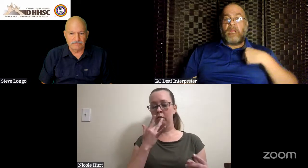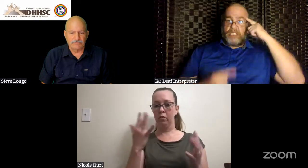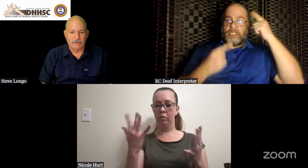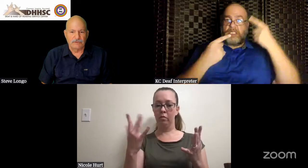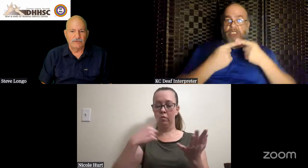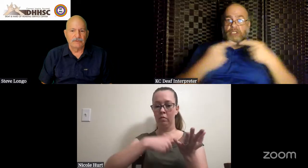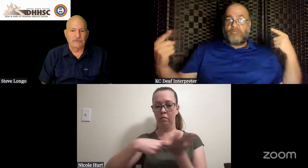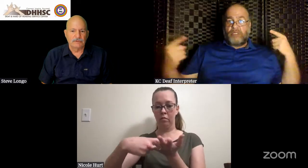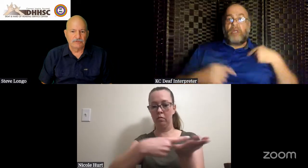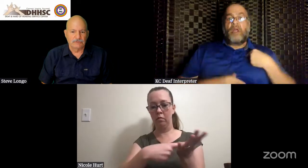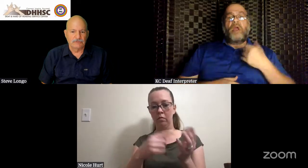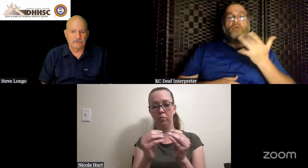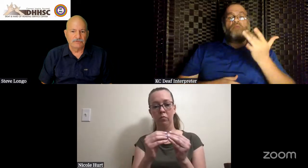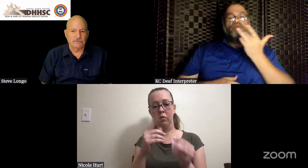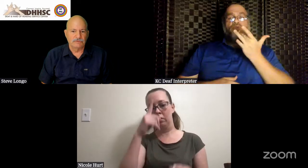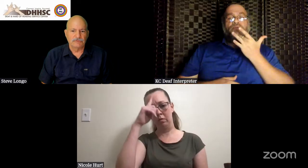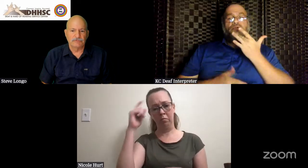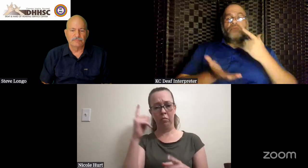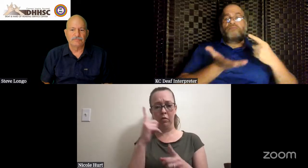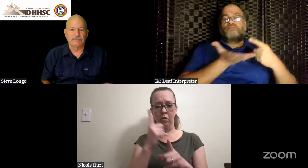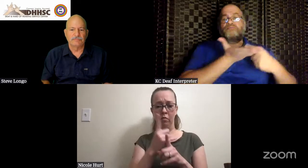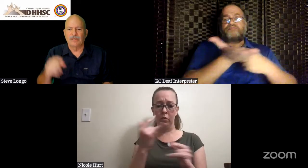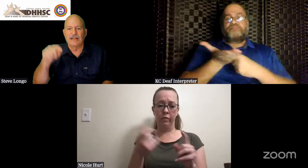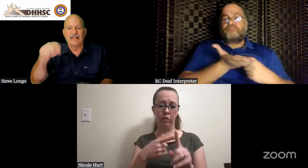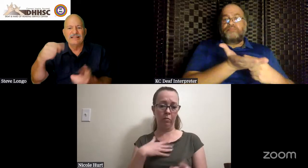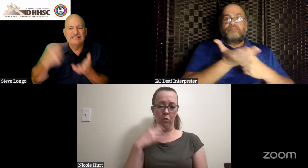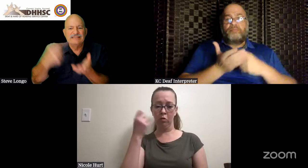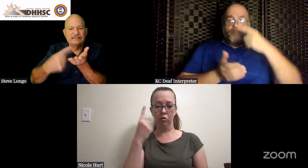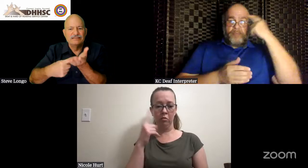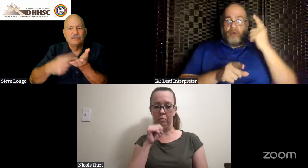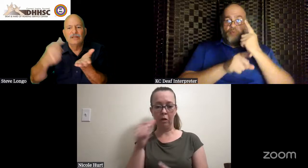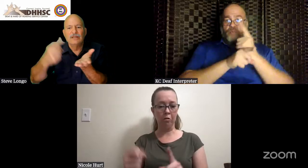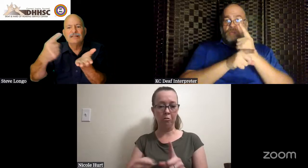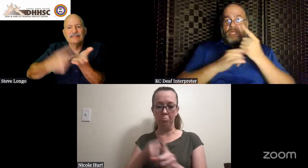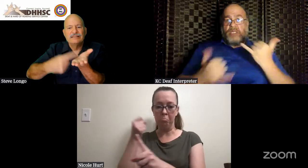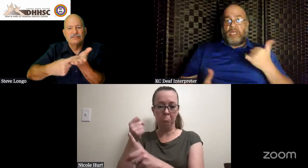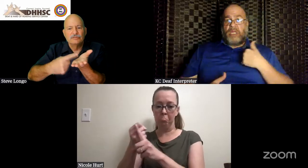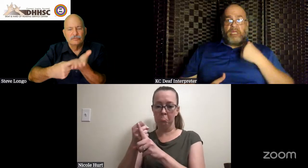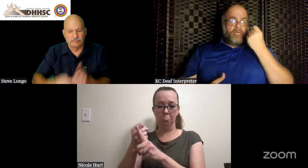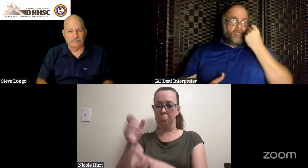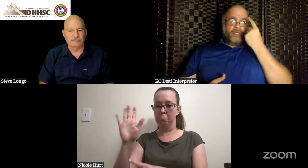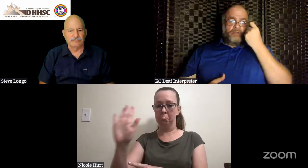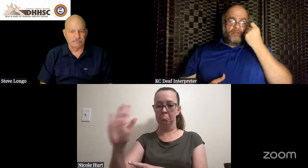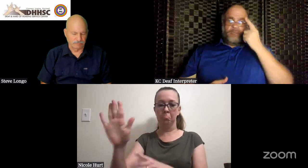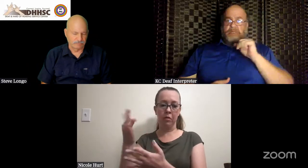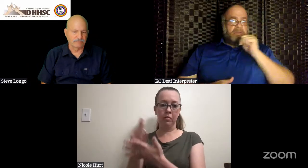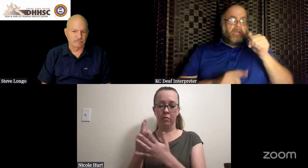I'm dissenting. I would like more discussion